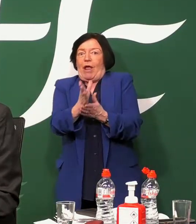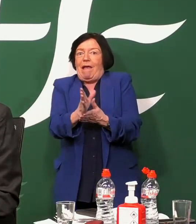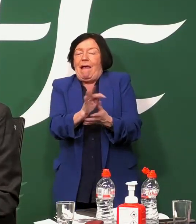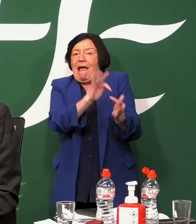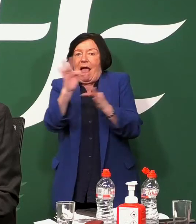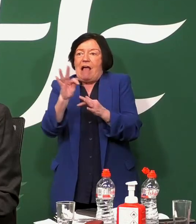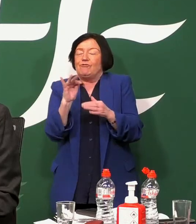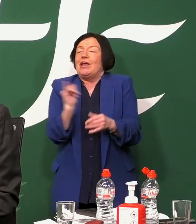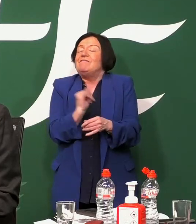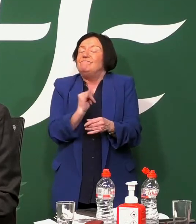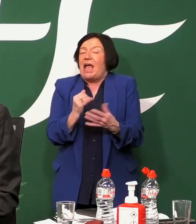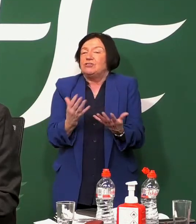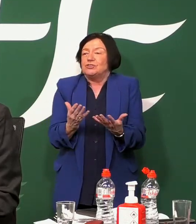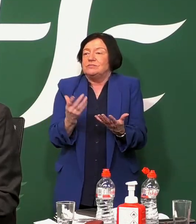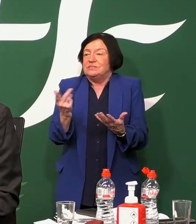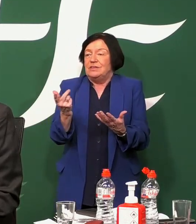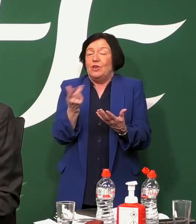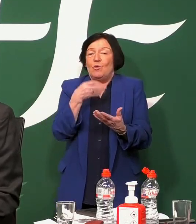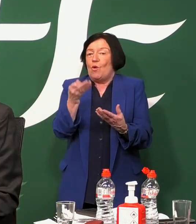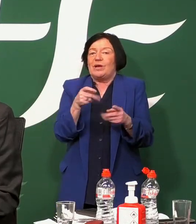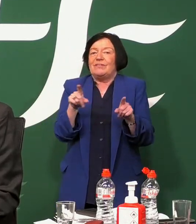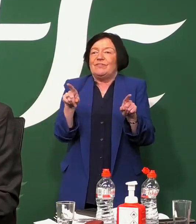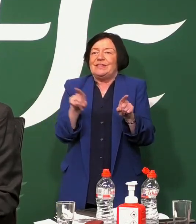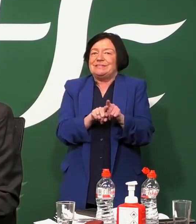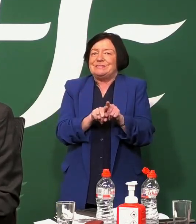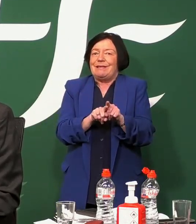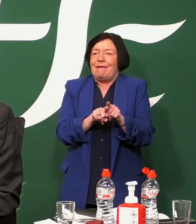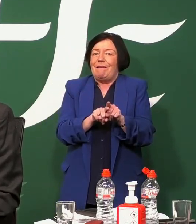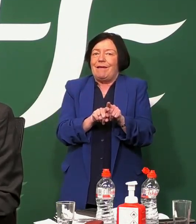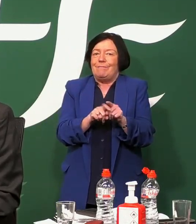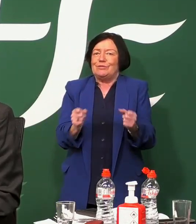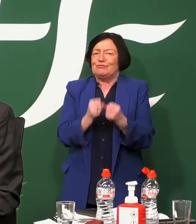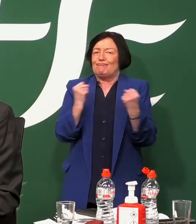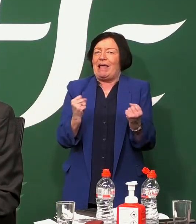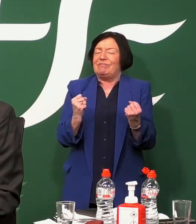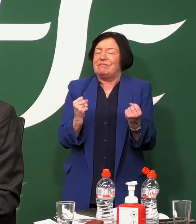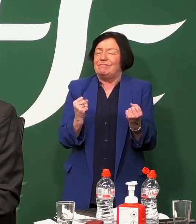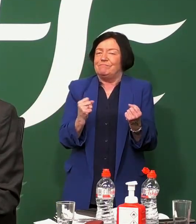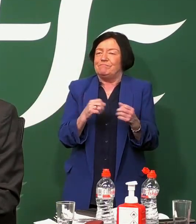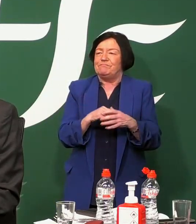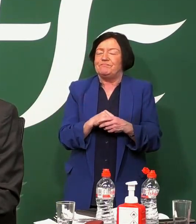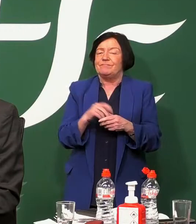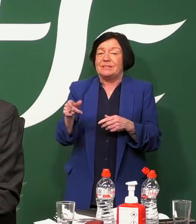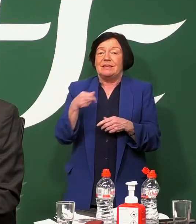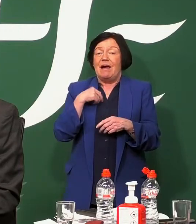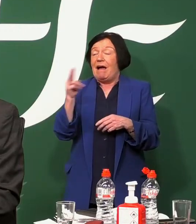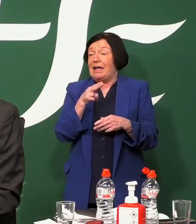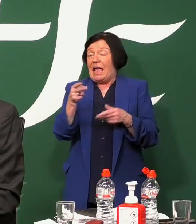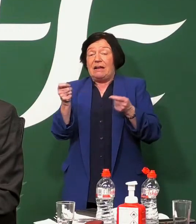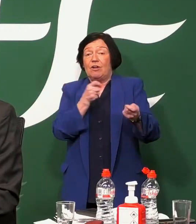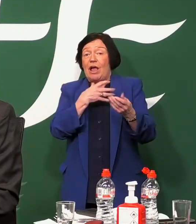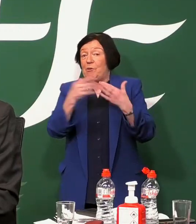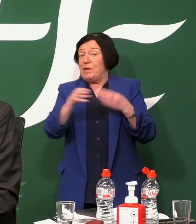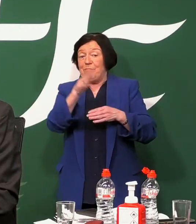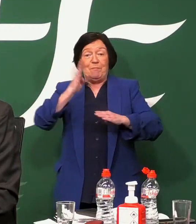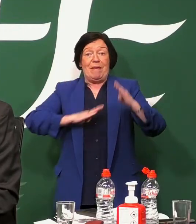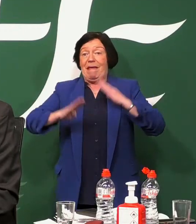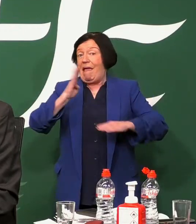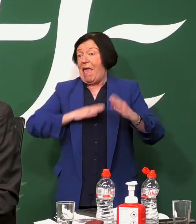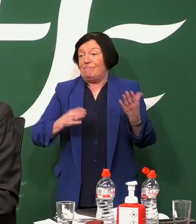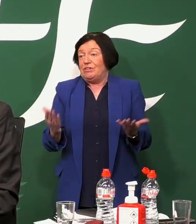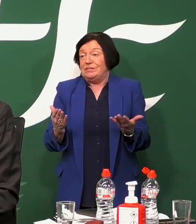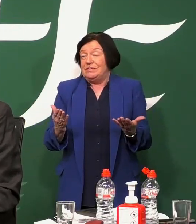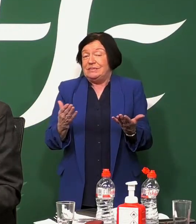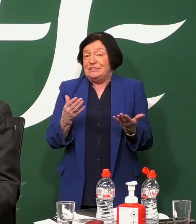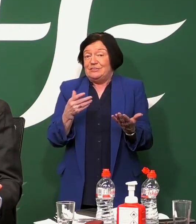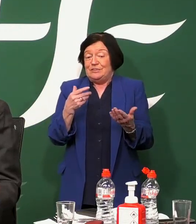their infection when it won't get the same protracted benefit from it. So I can't govern for how people behave after,